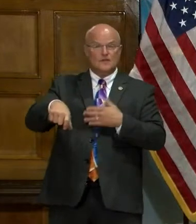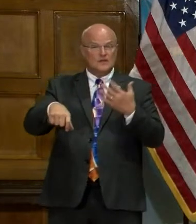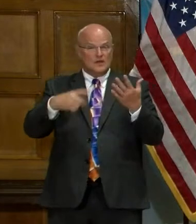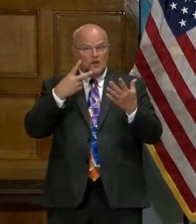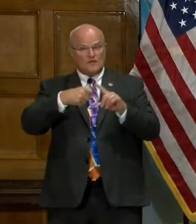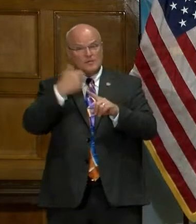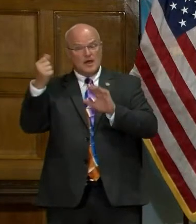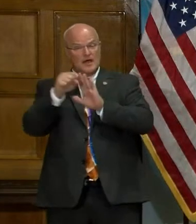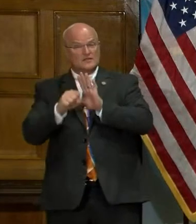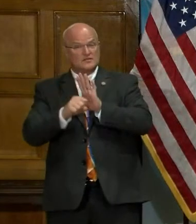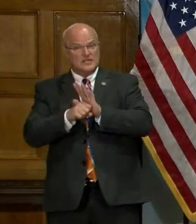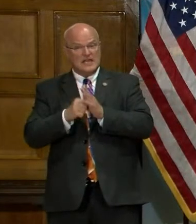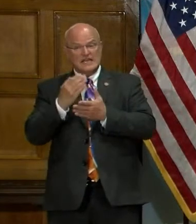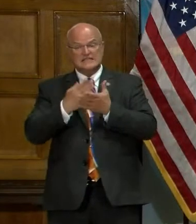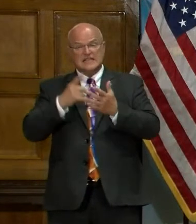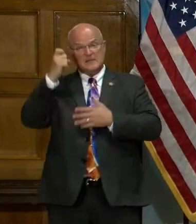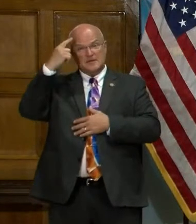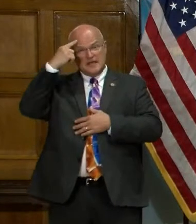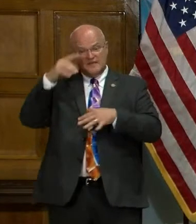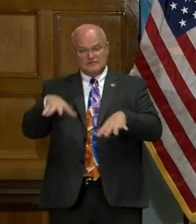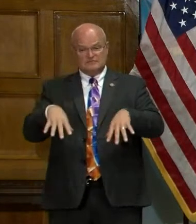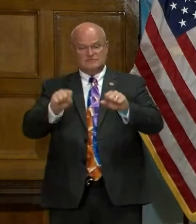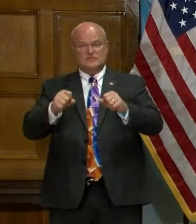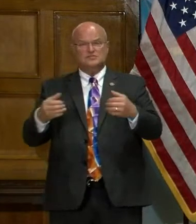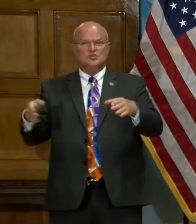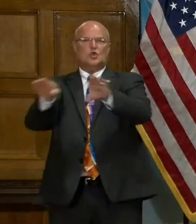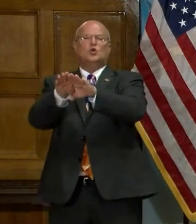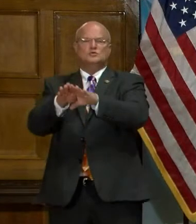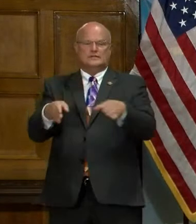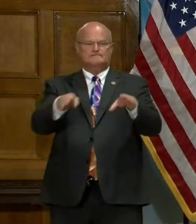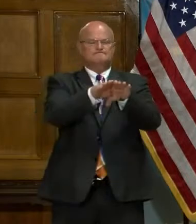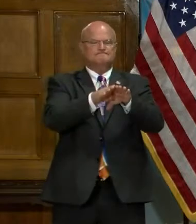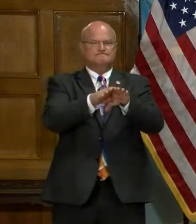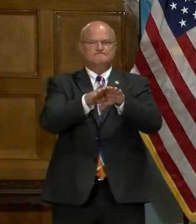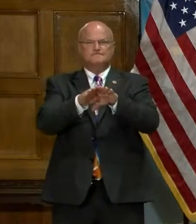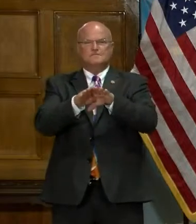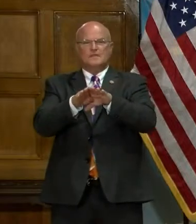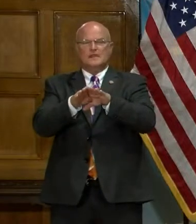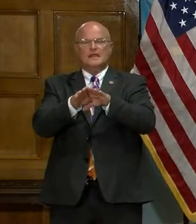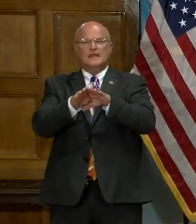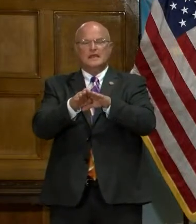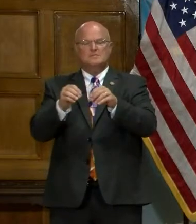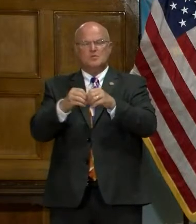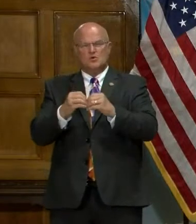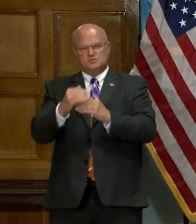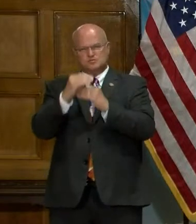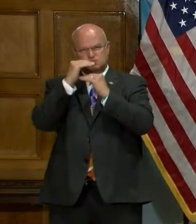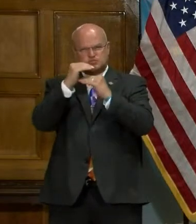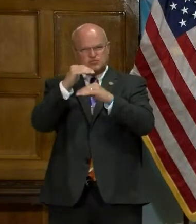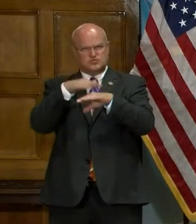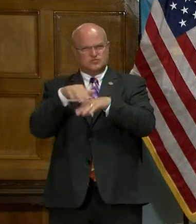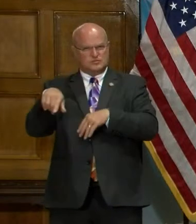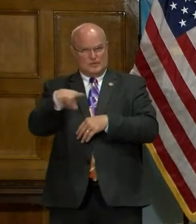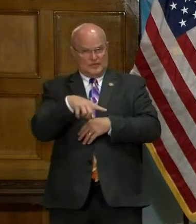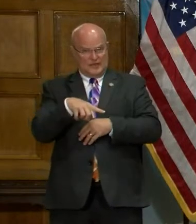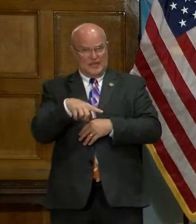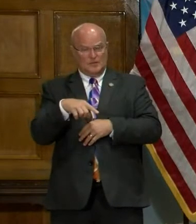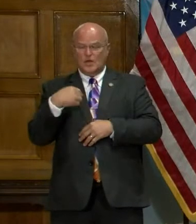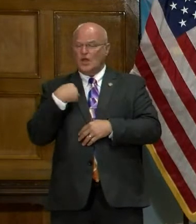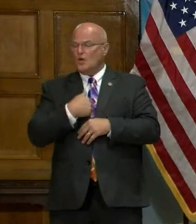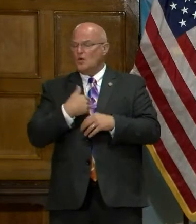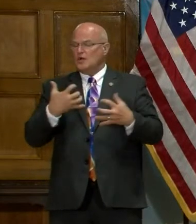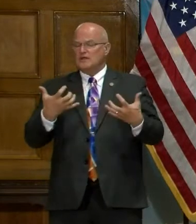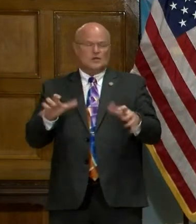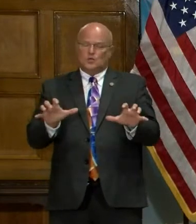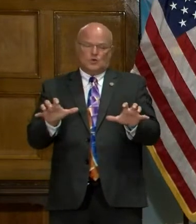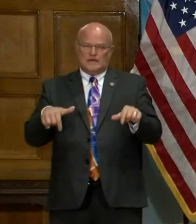from other states, that some governors have taken steps to close down and put more restrictions on, and we want to